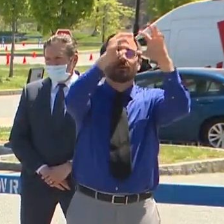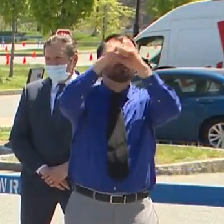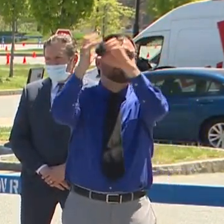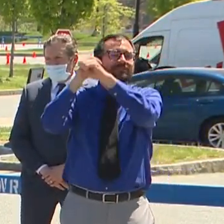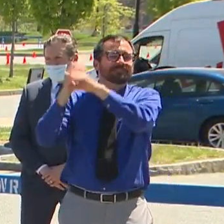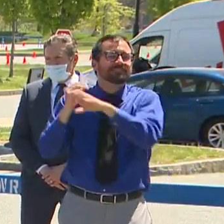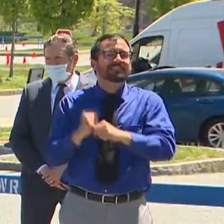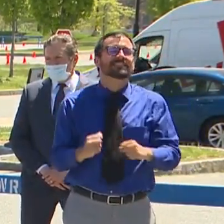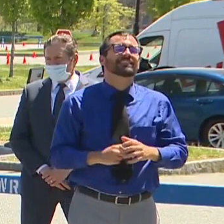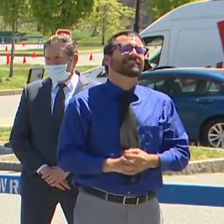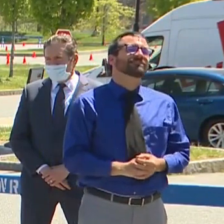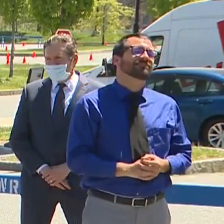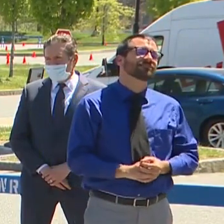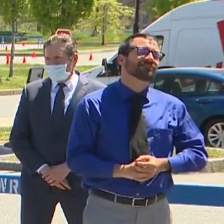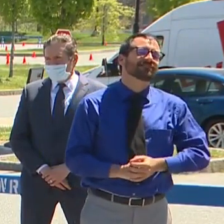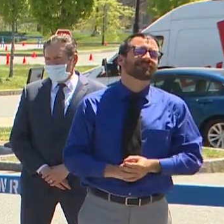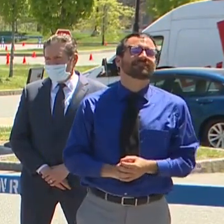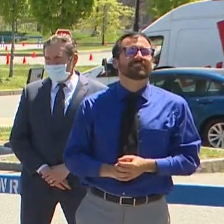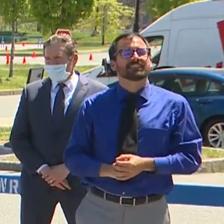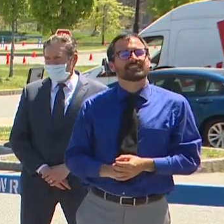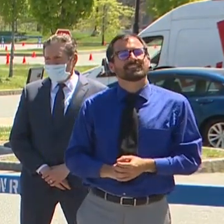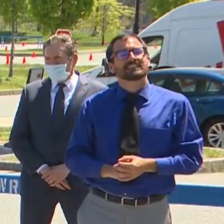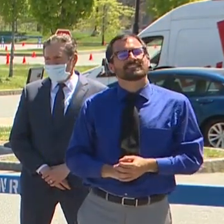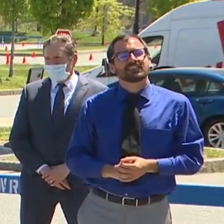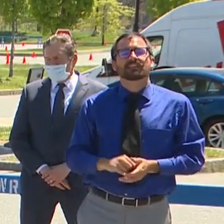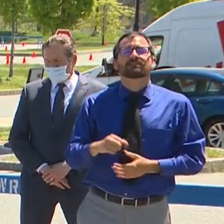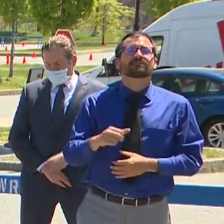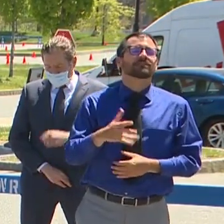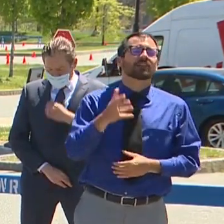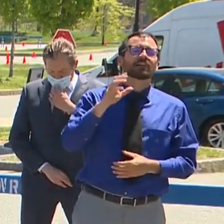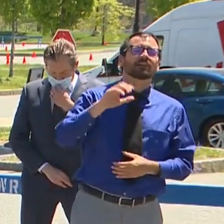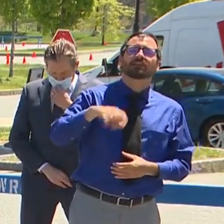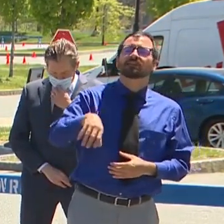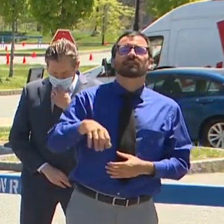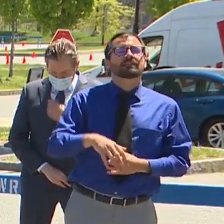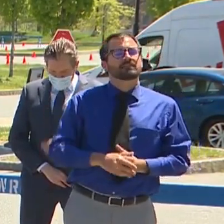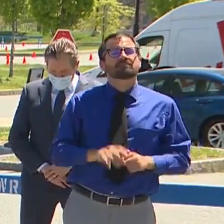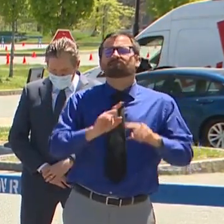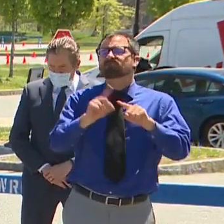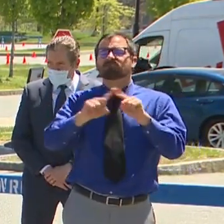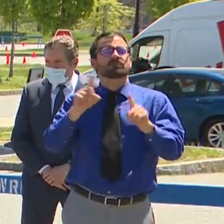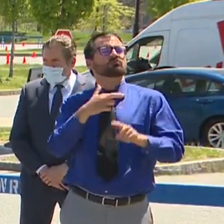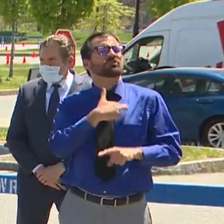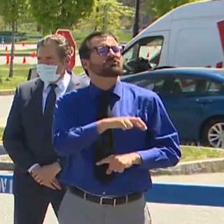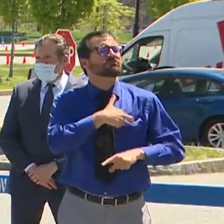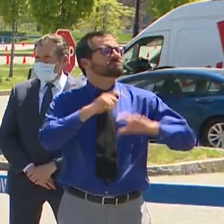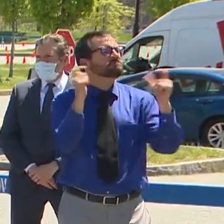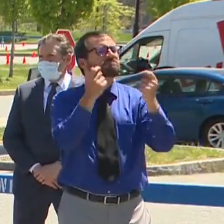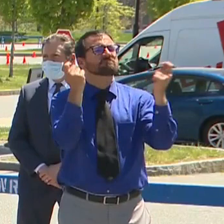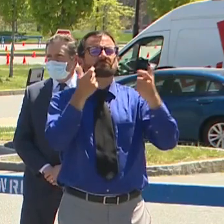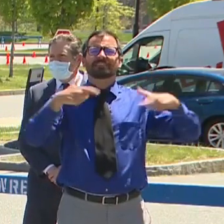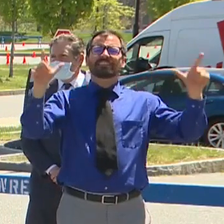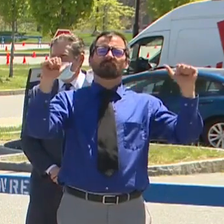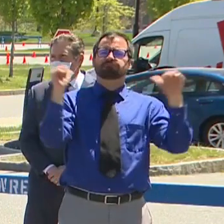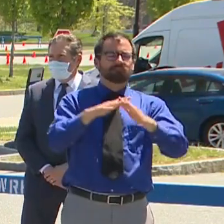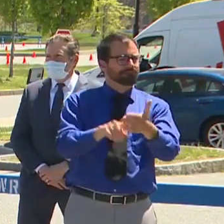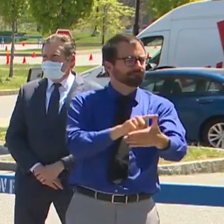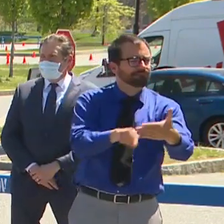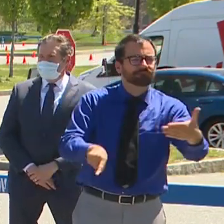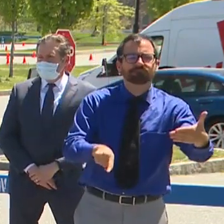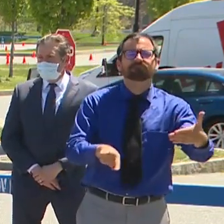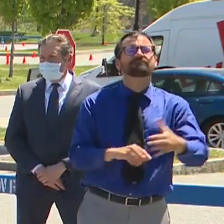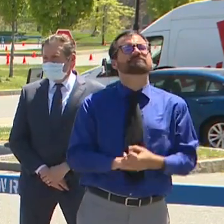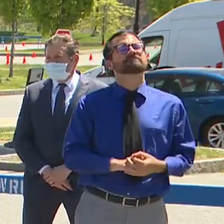Lawrence, we've instituted a $300 fine for not wearing your mask, and yes, our police officers are out there patrolling for